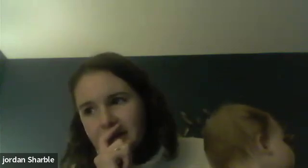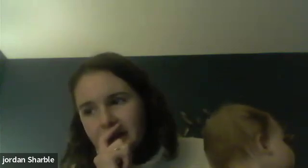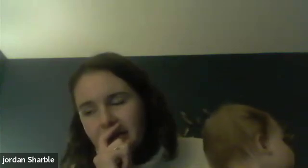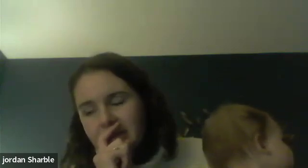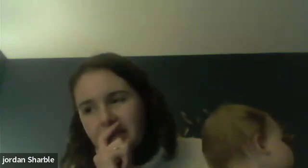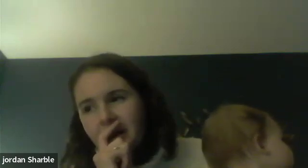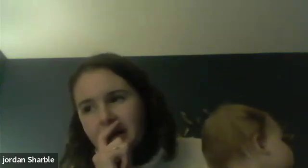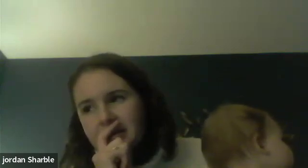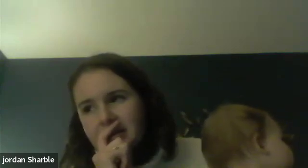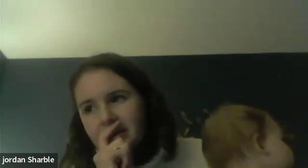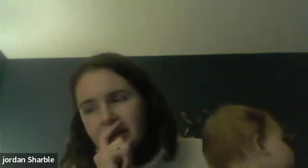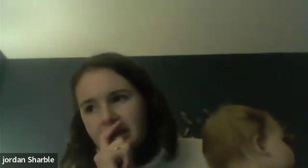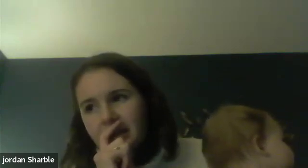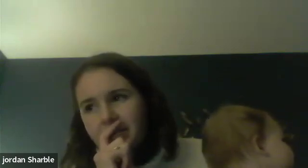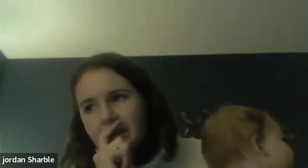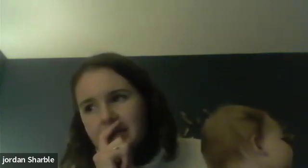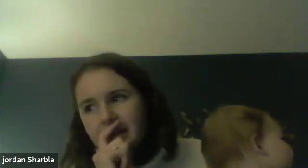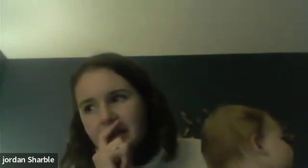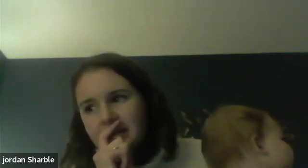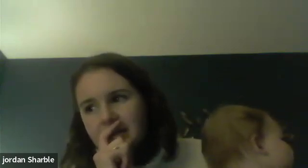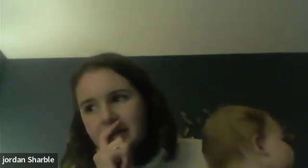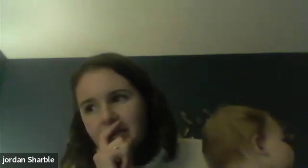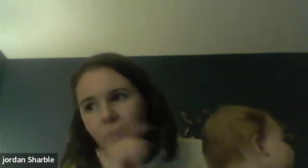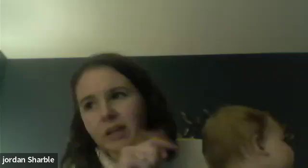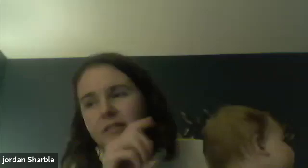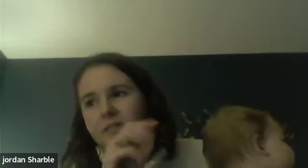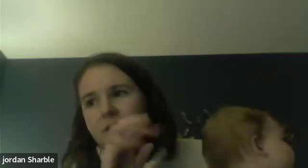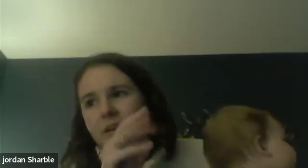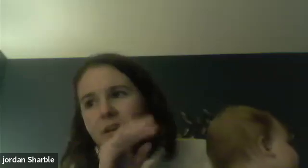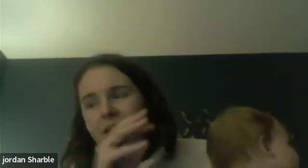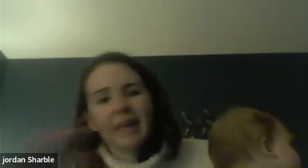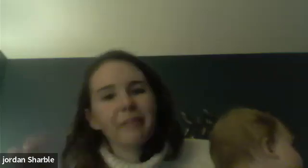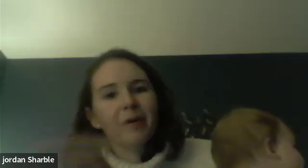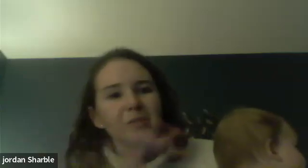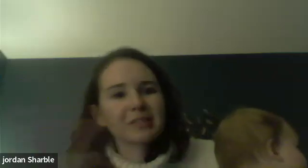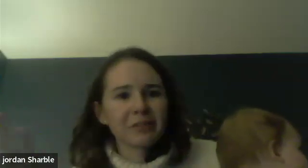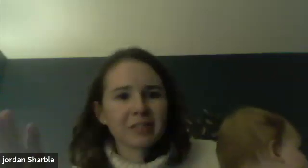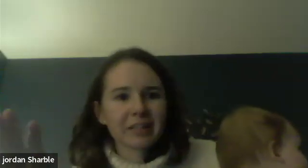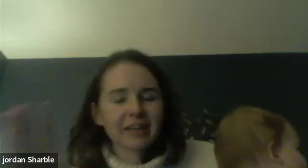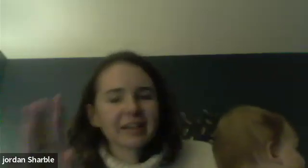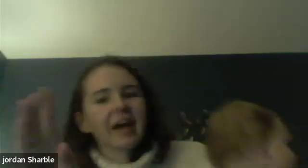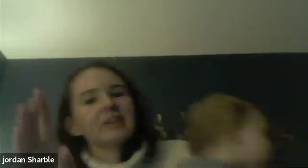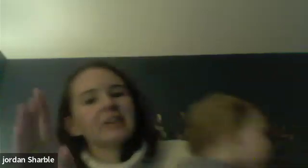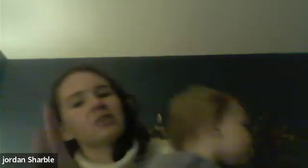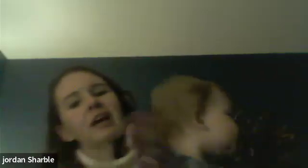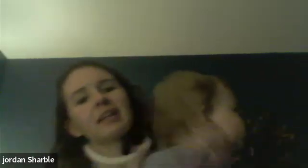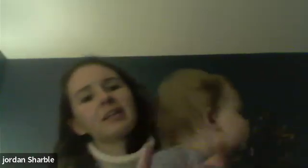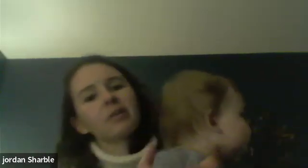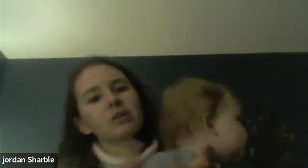it was like the months or like not months, but like weeks. That part was confusing. Like I know that would you